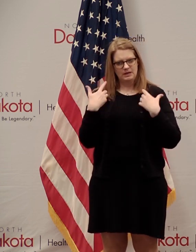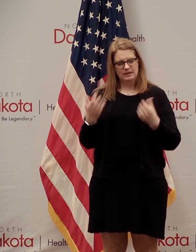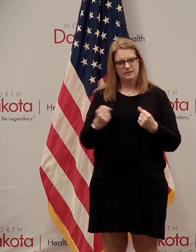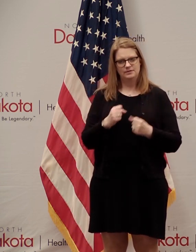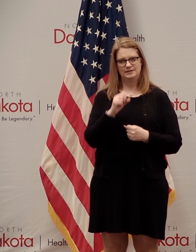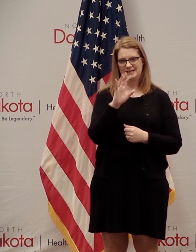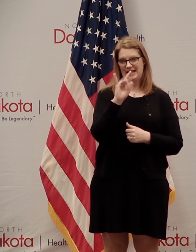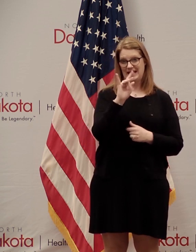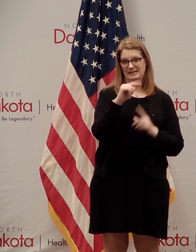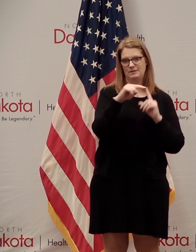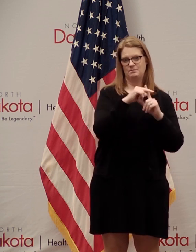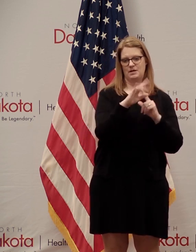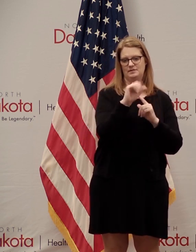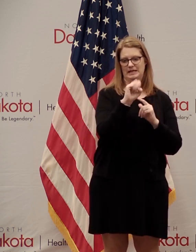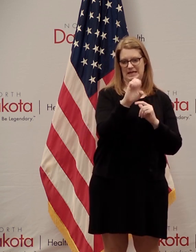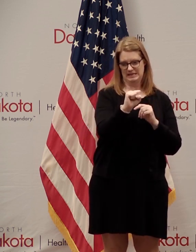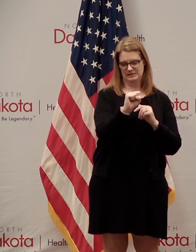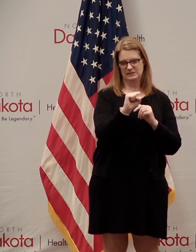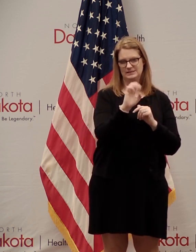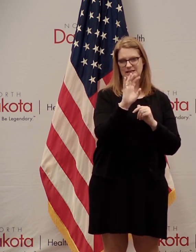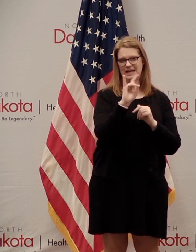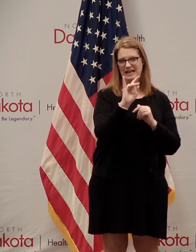confirmed 18 additional novel